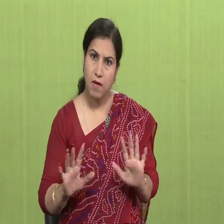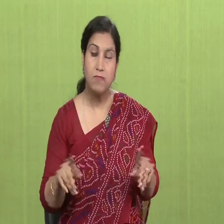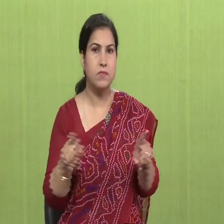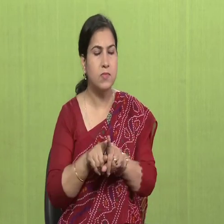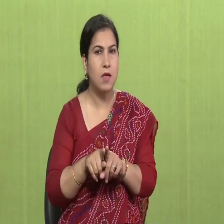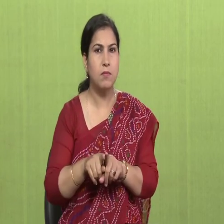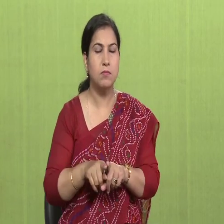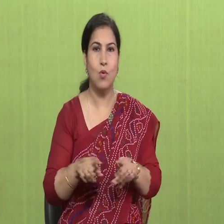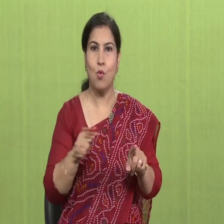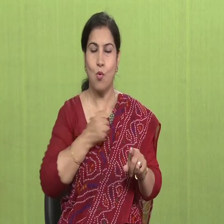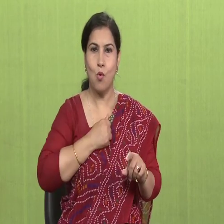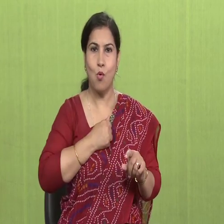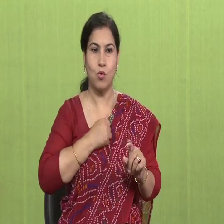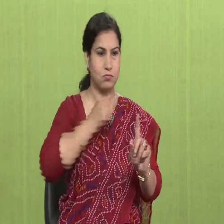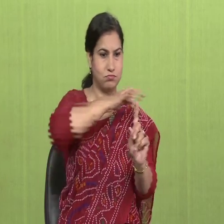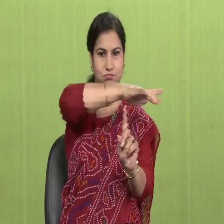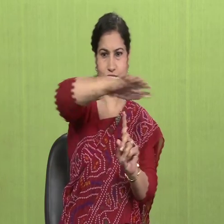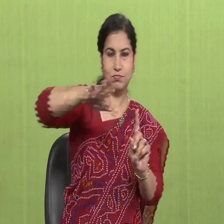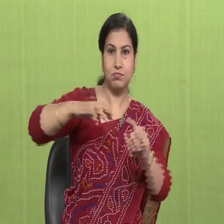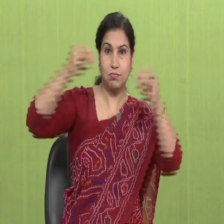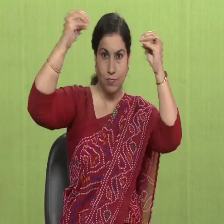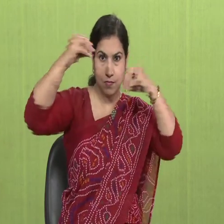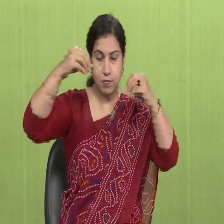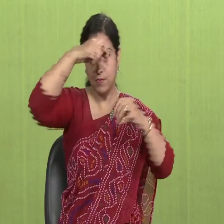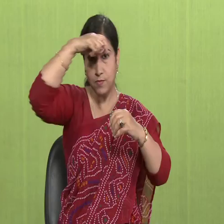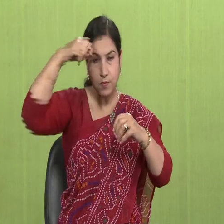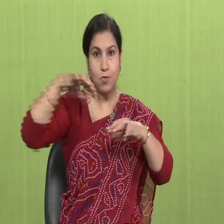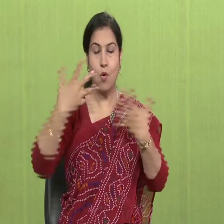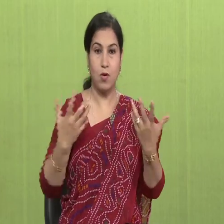regulating our climate and our health.